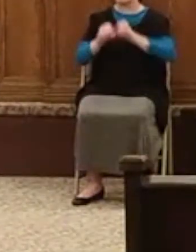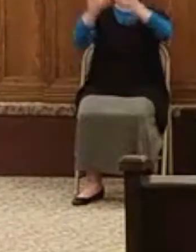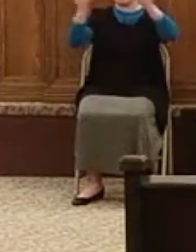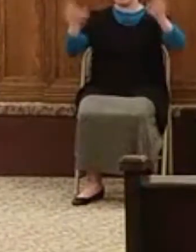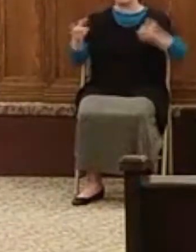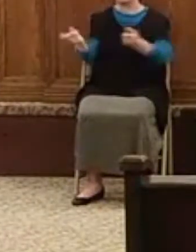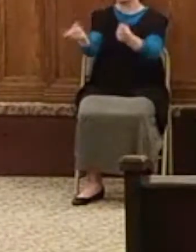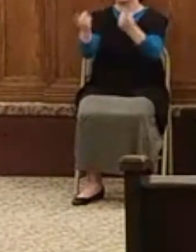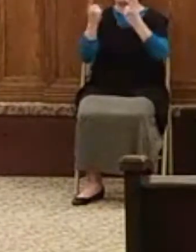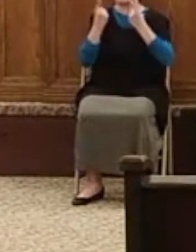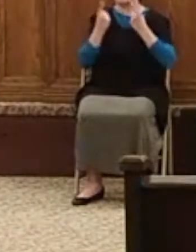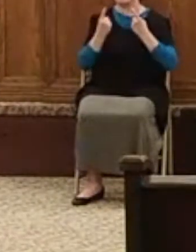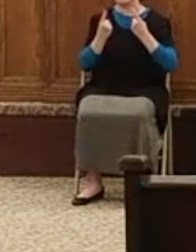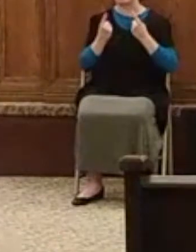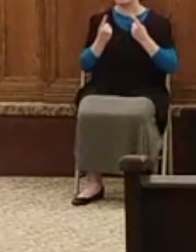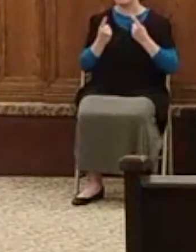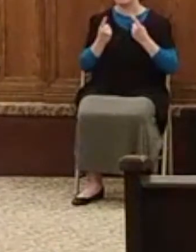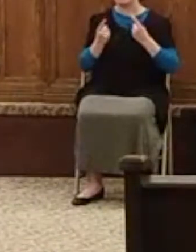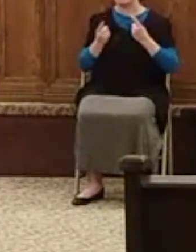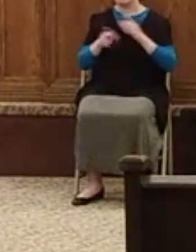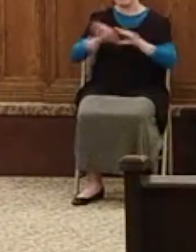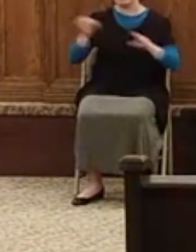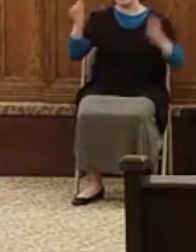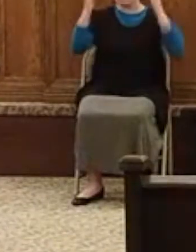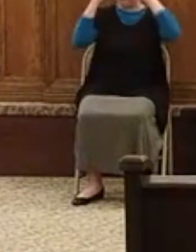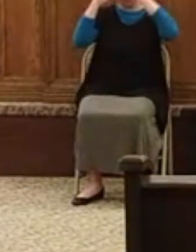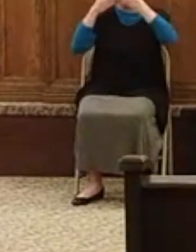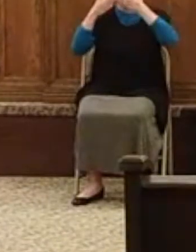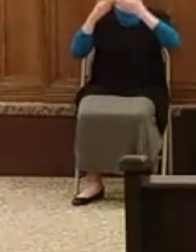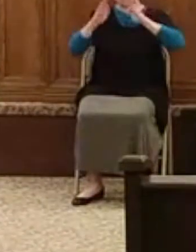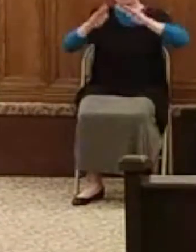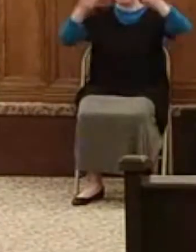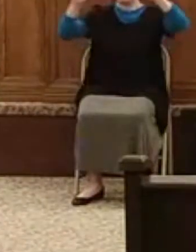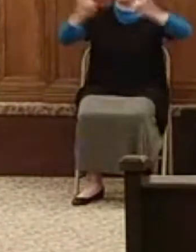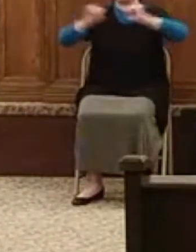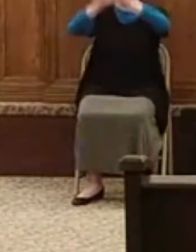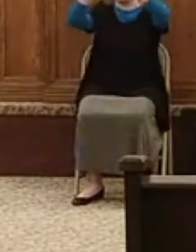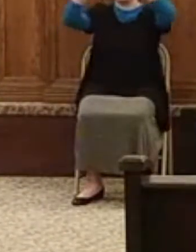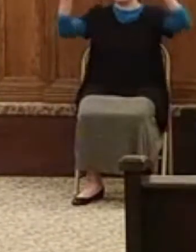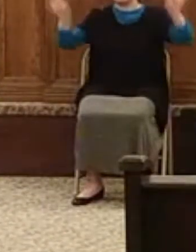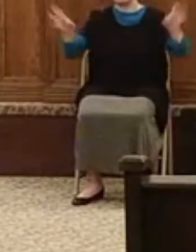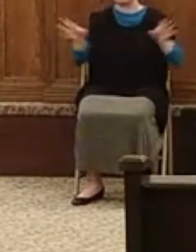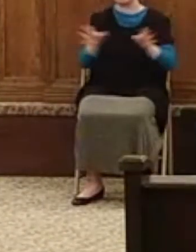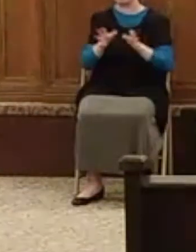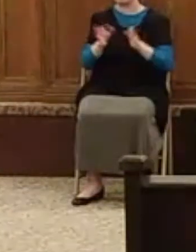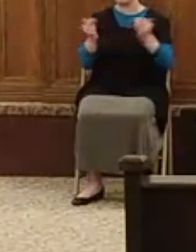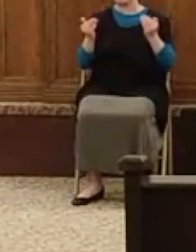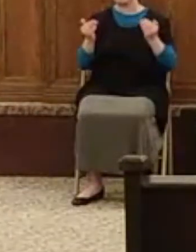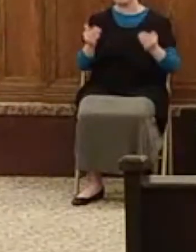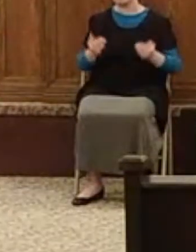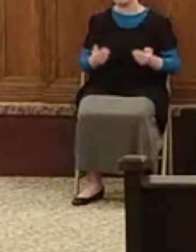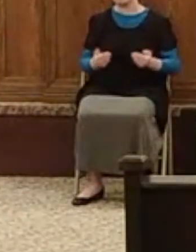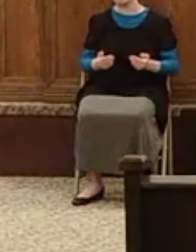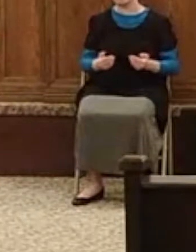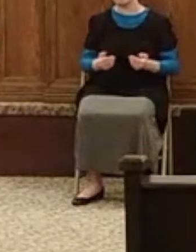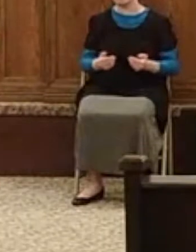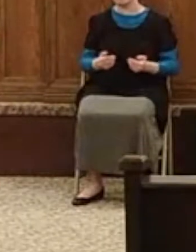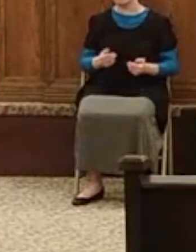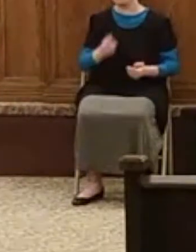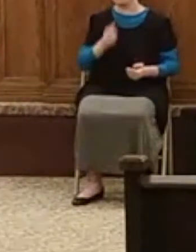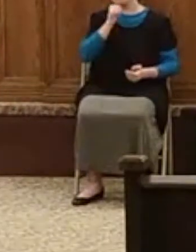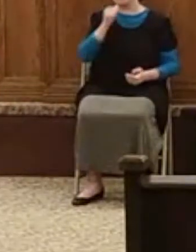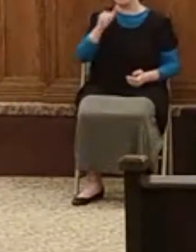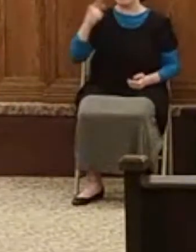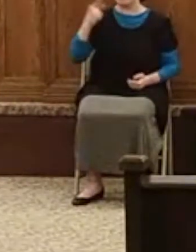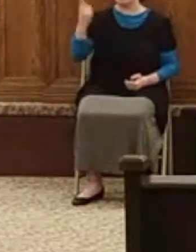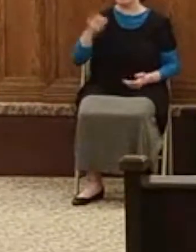light came to where I was, and it brought me out of darkness into this marvelous light. Oh, come on, somebody. You're